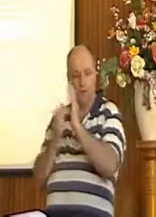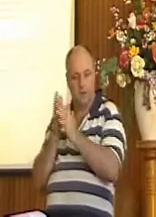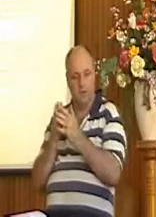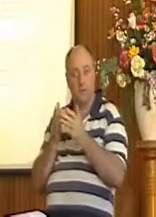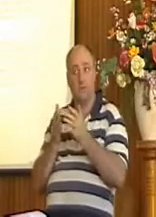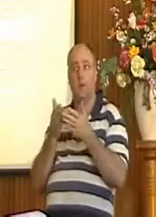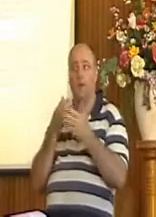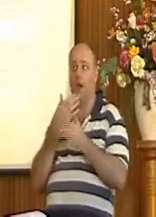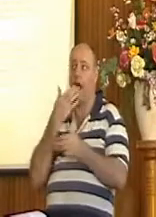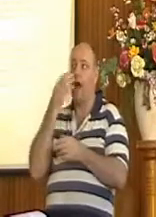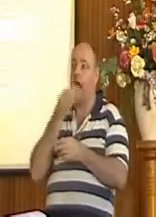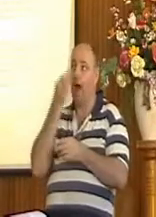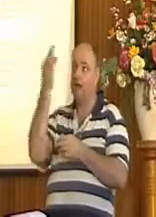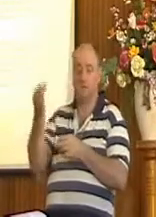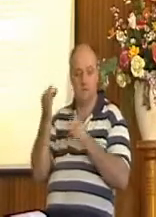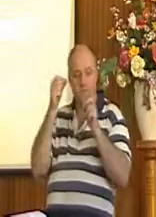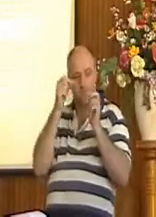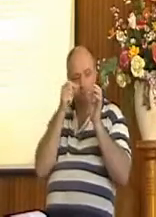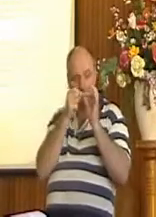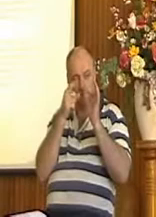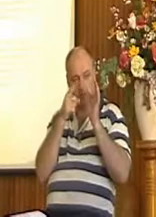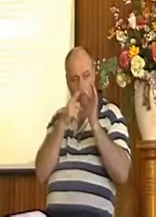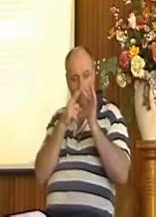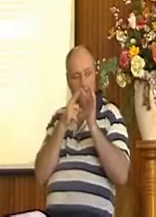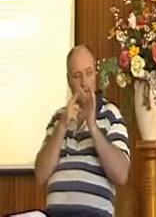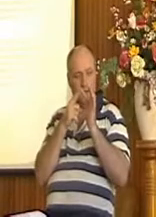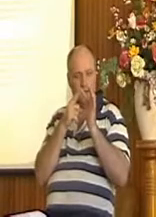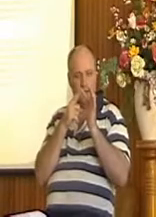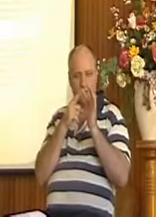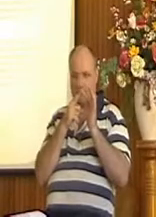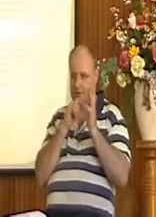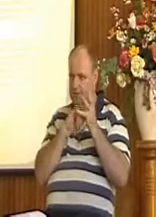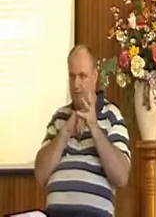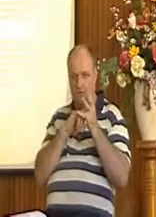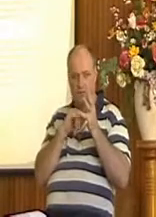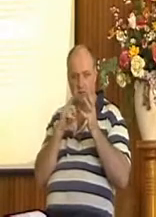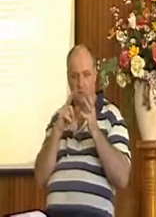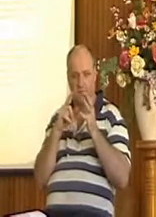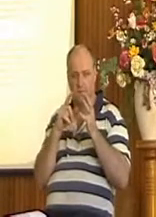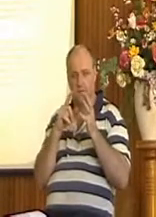Well, you know the old Indian adage, he who begs in silence, stays.